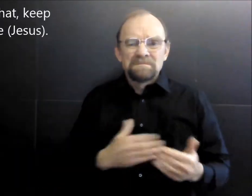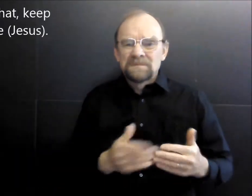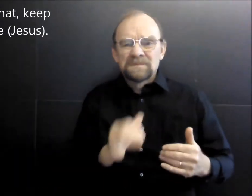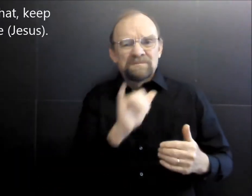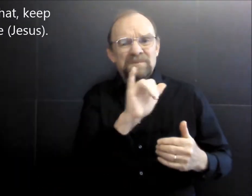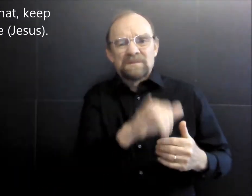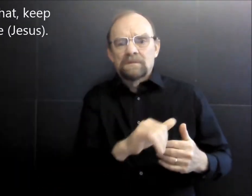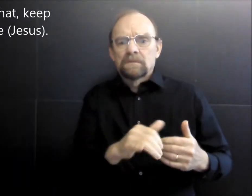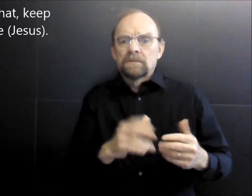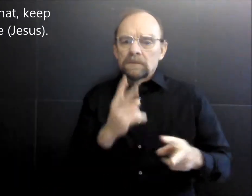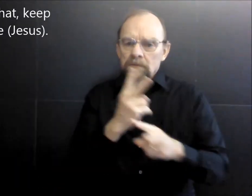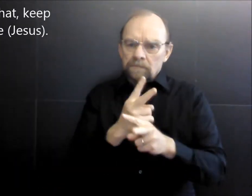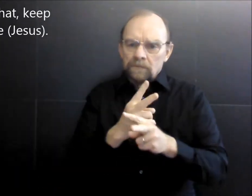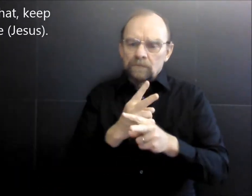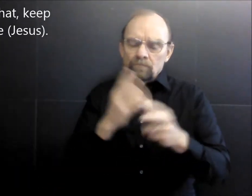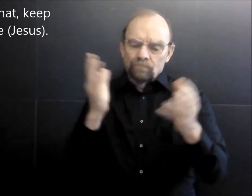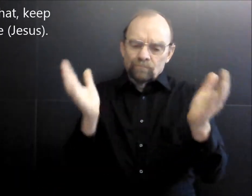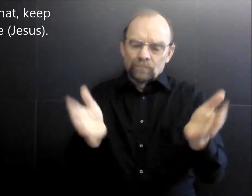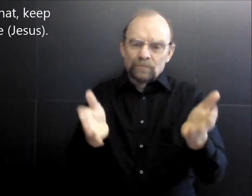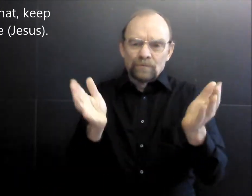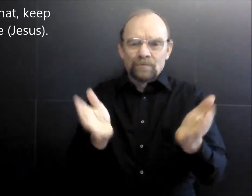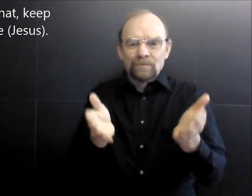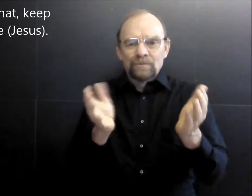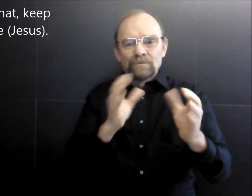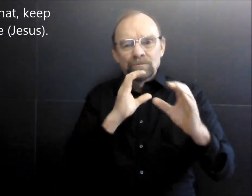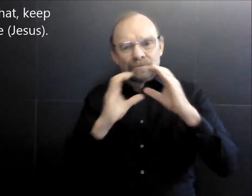Regardless of that, keep talking with me